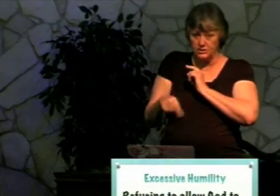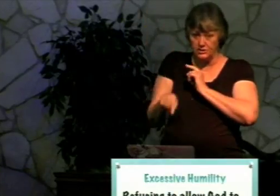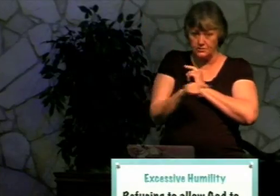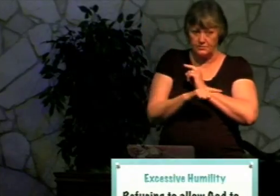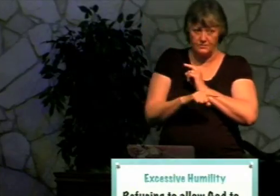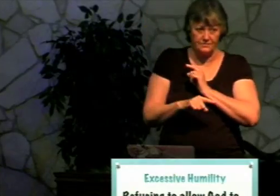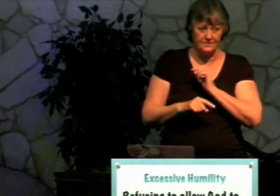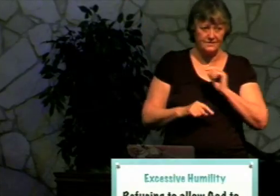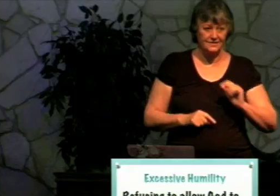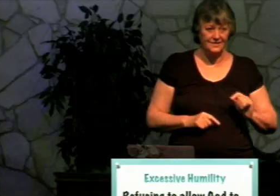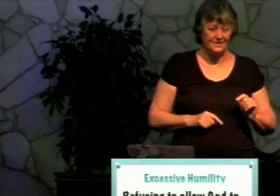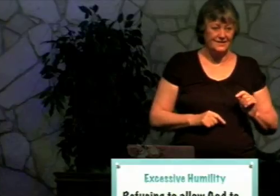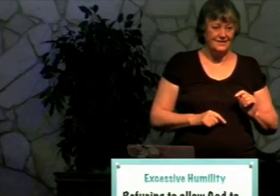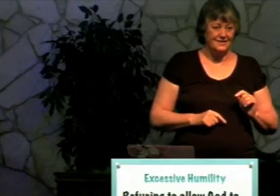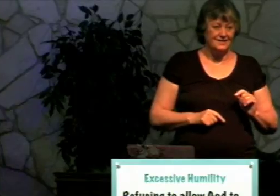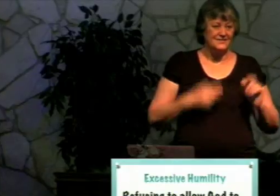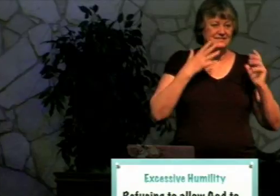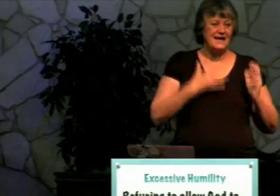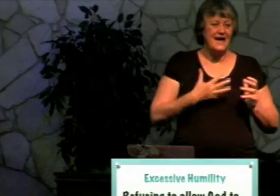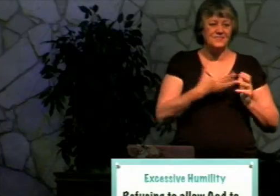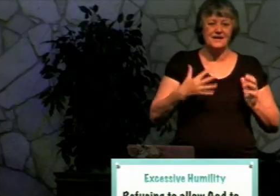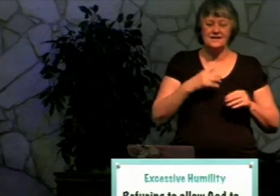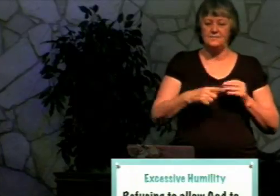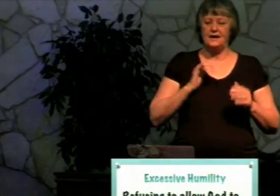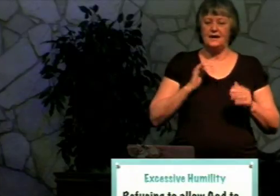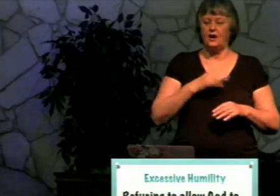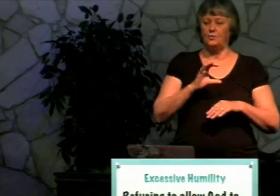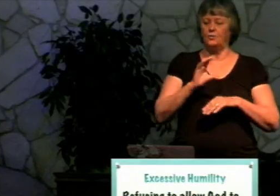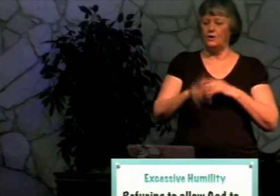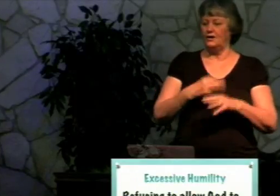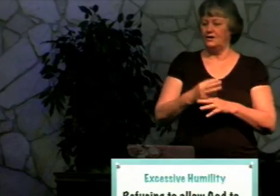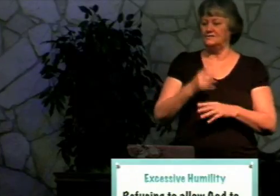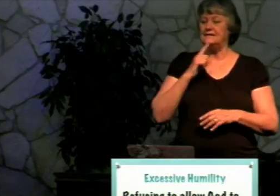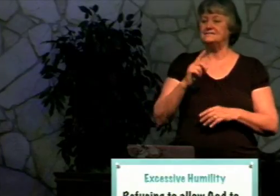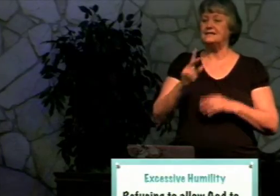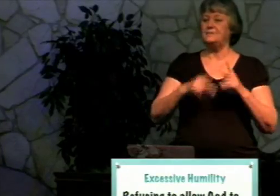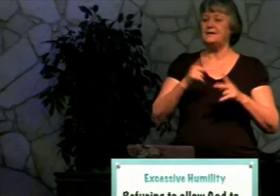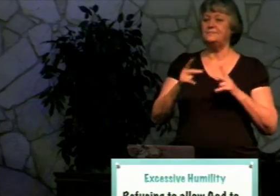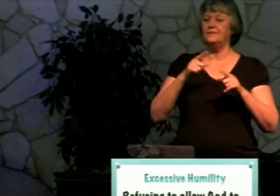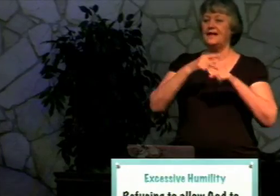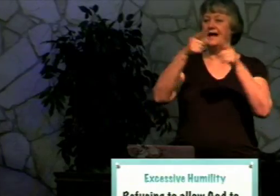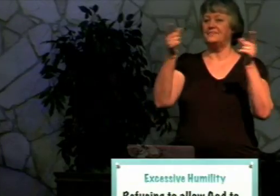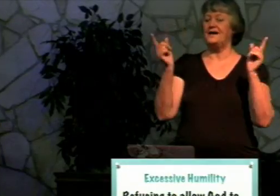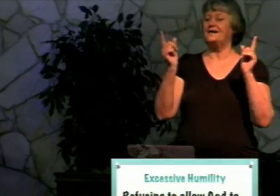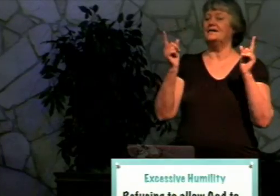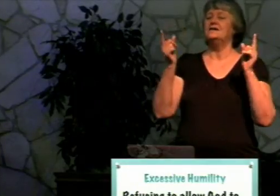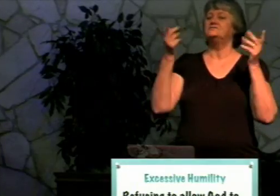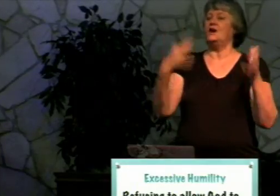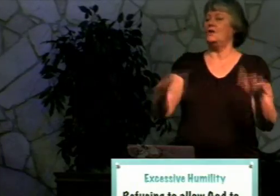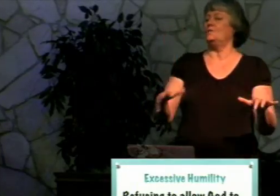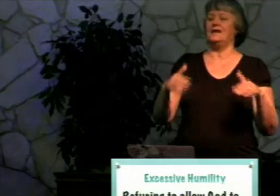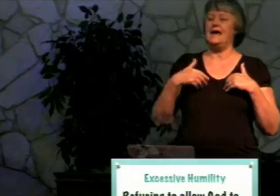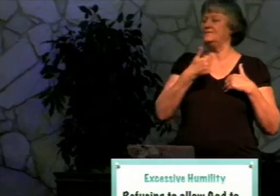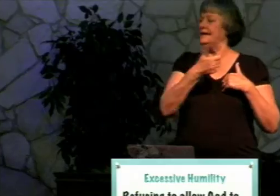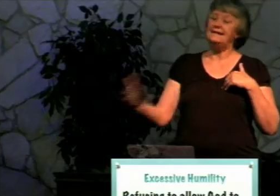you. The sad thing about our world is that people out there don't want to have